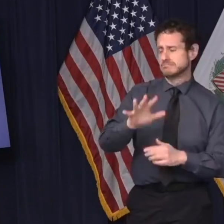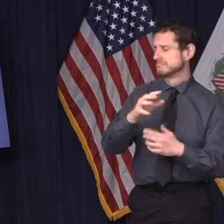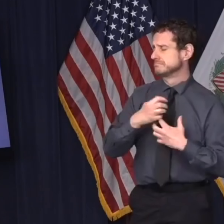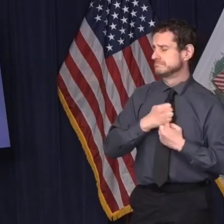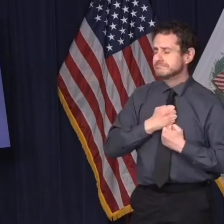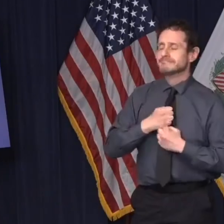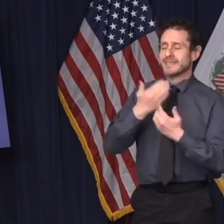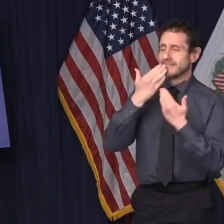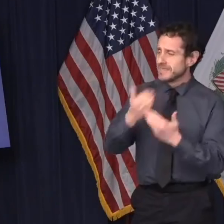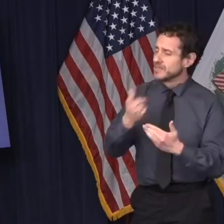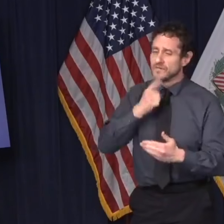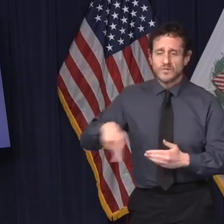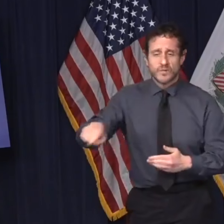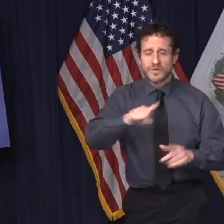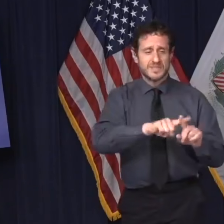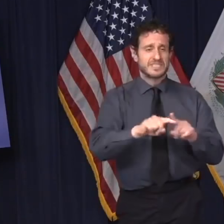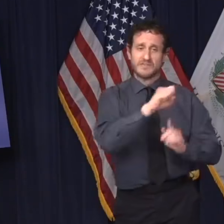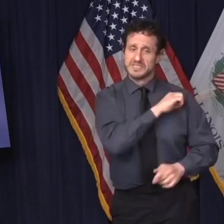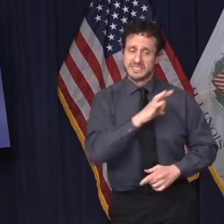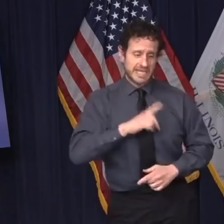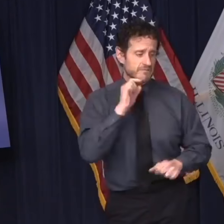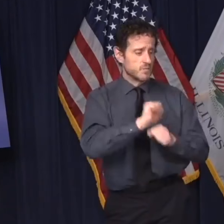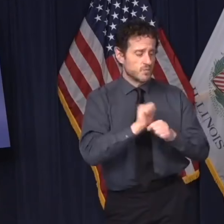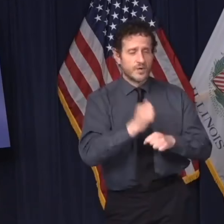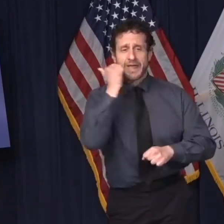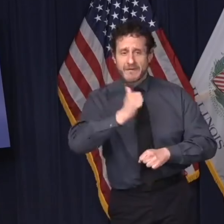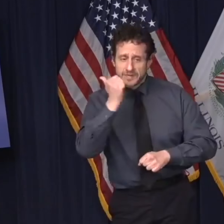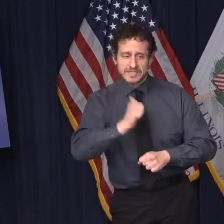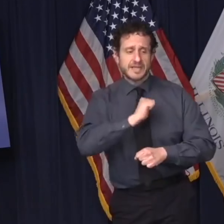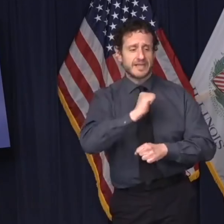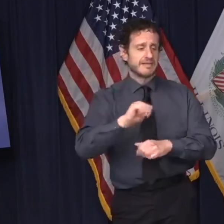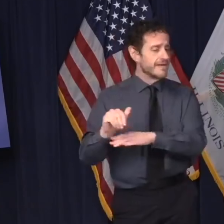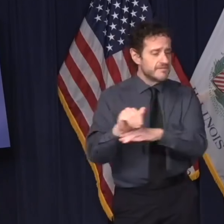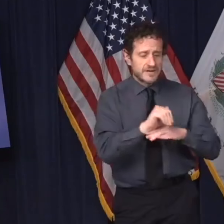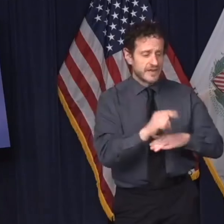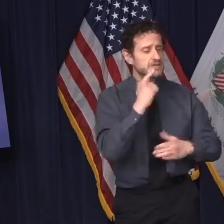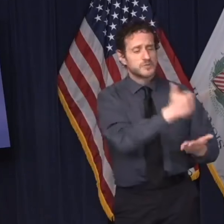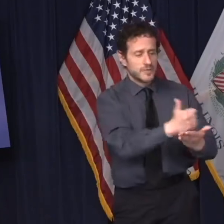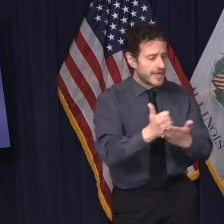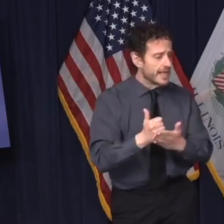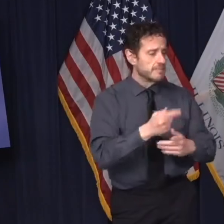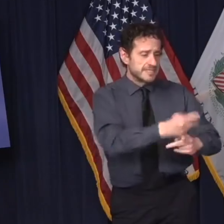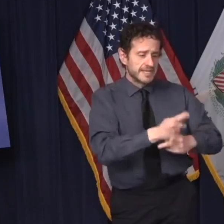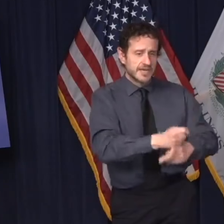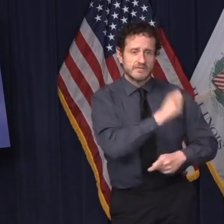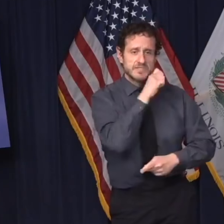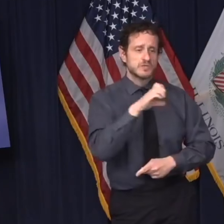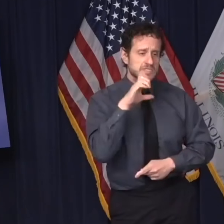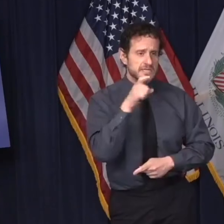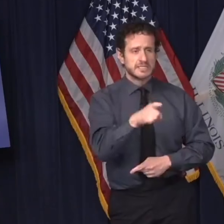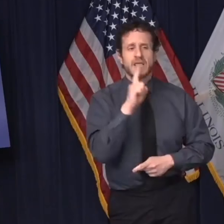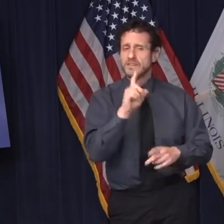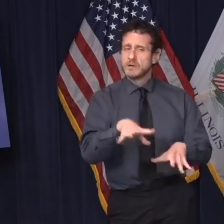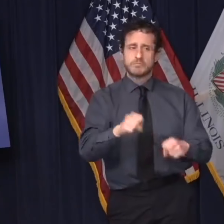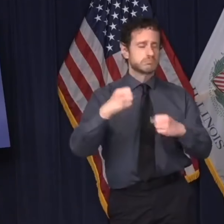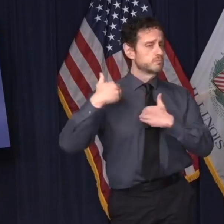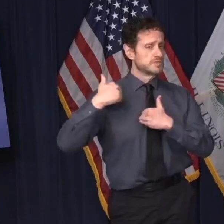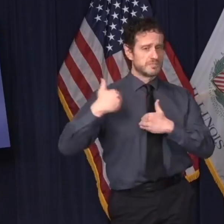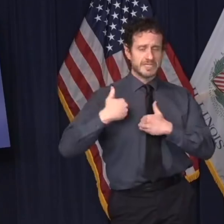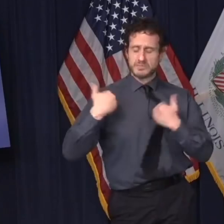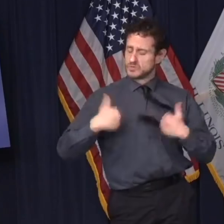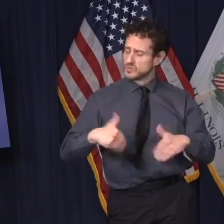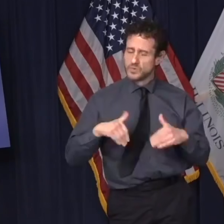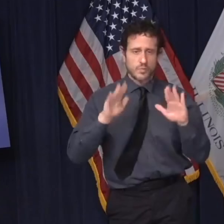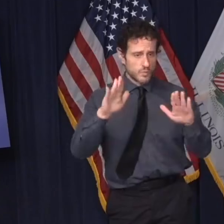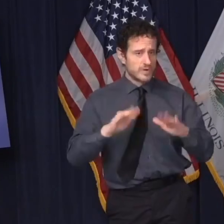dedicate their days and their nights to this work and who are stepping up in incredible ways to protect those most